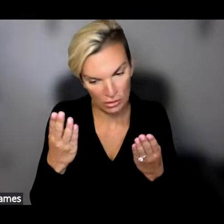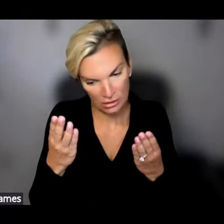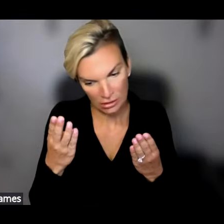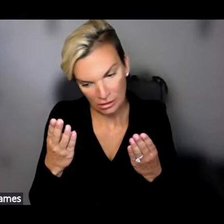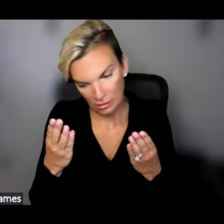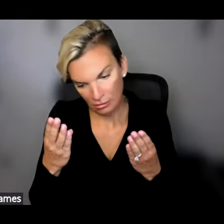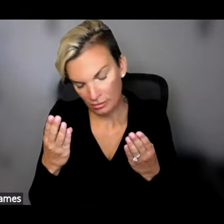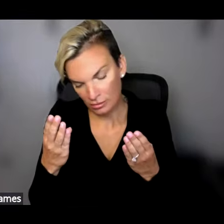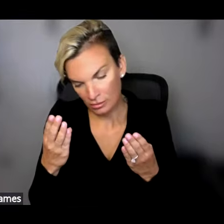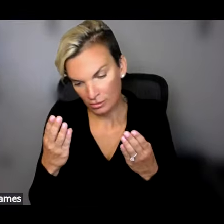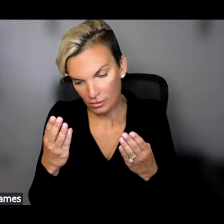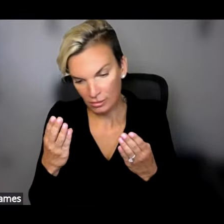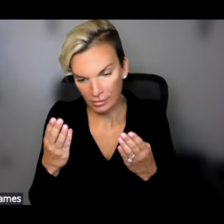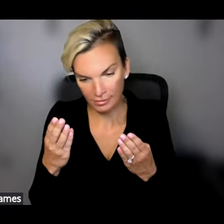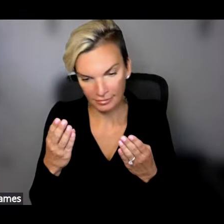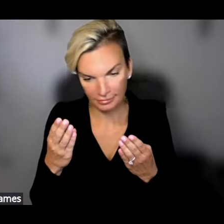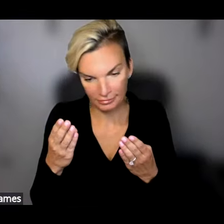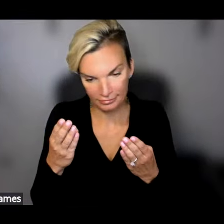a